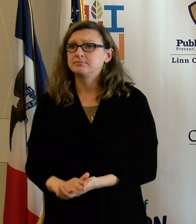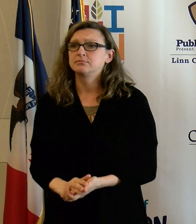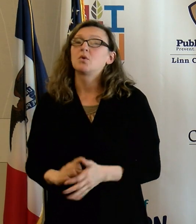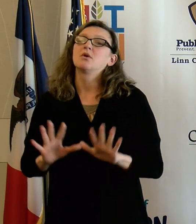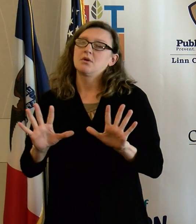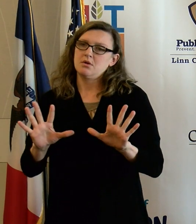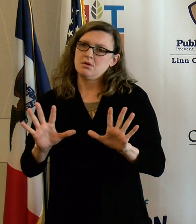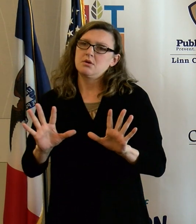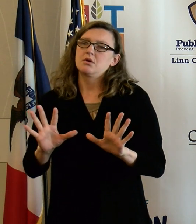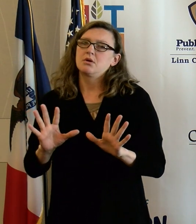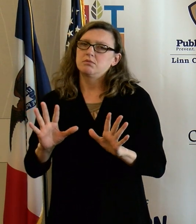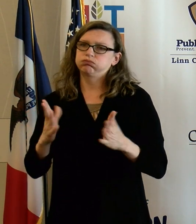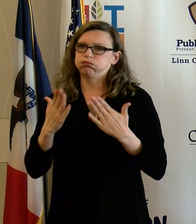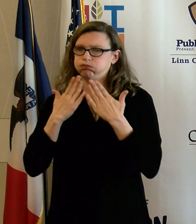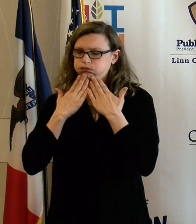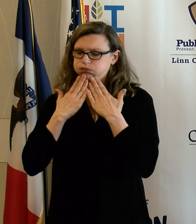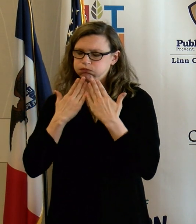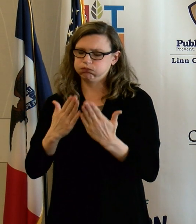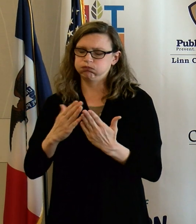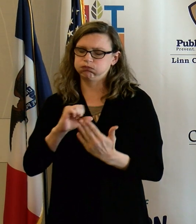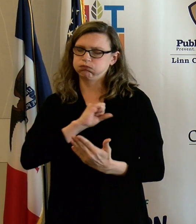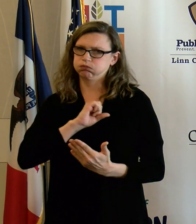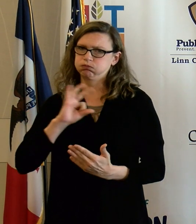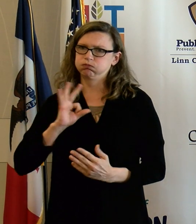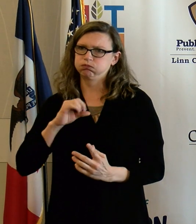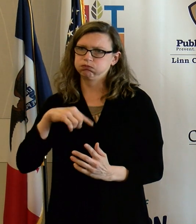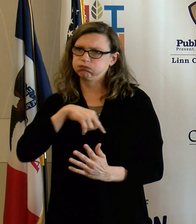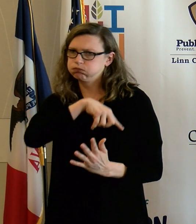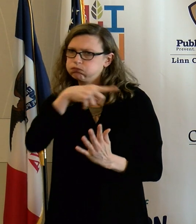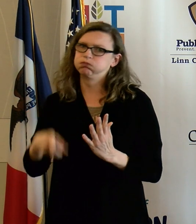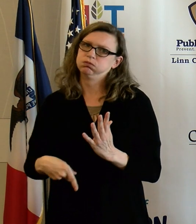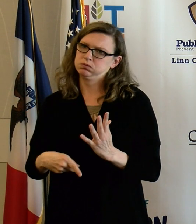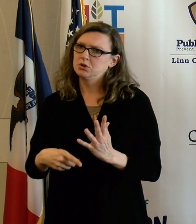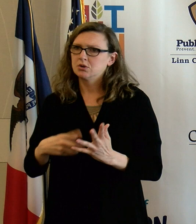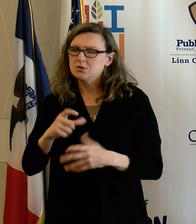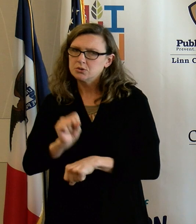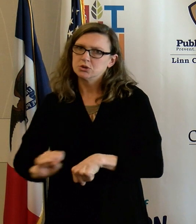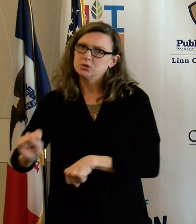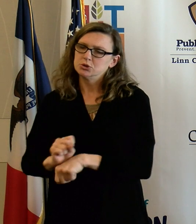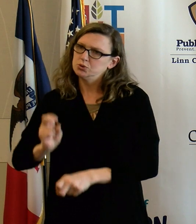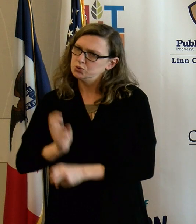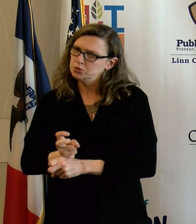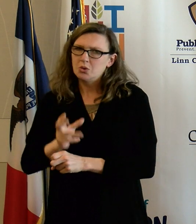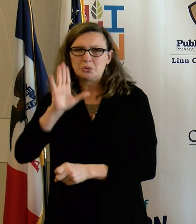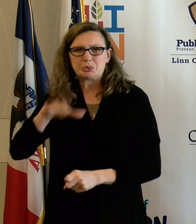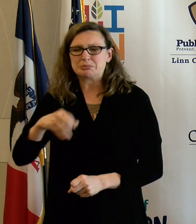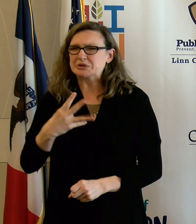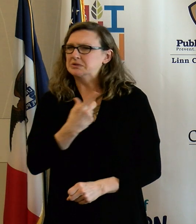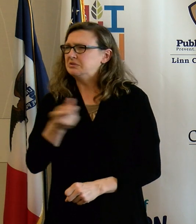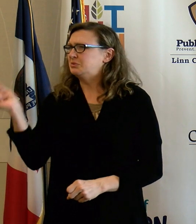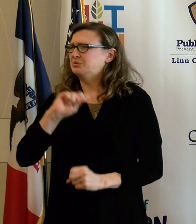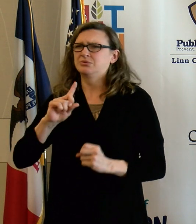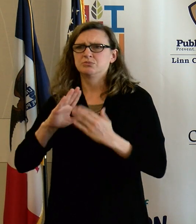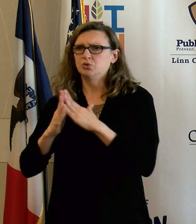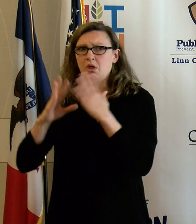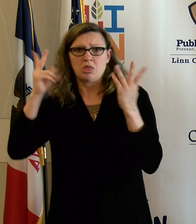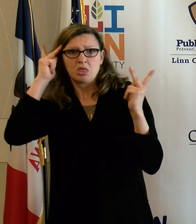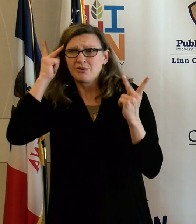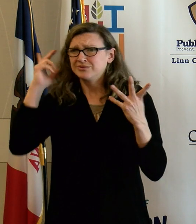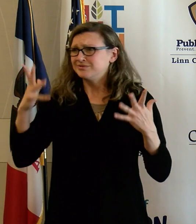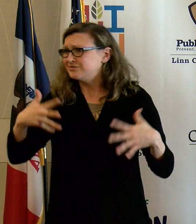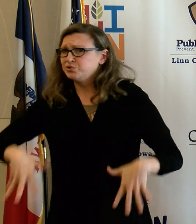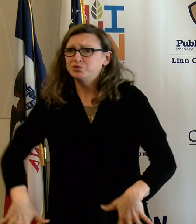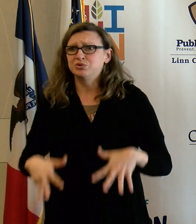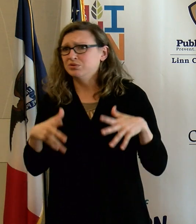our staff. I know that the community is under a lot of stress right now. The incredible